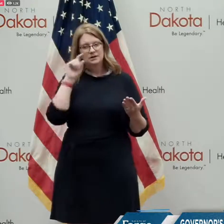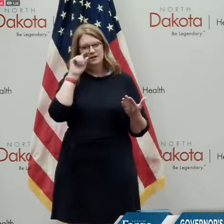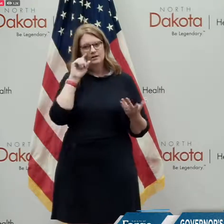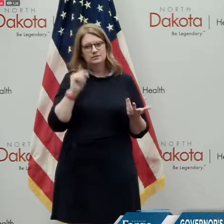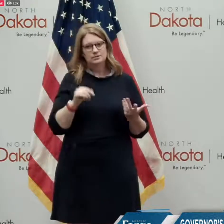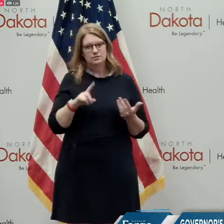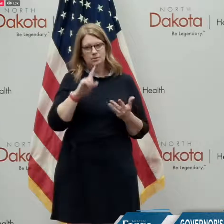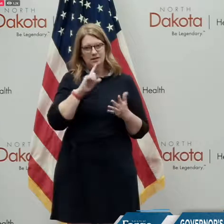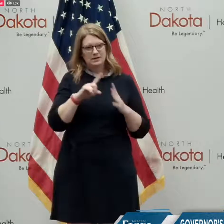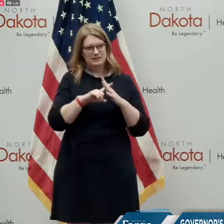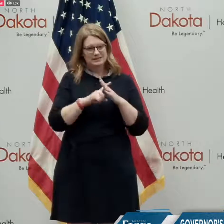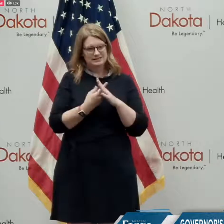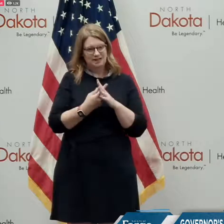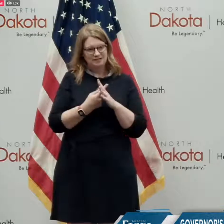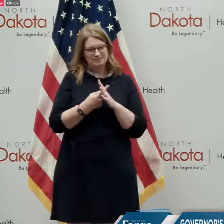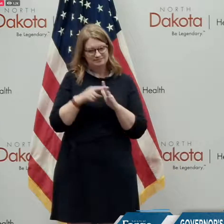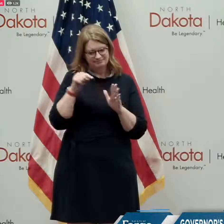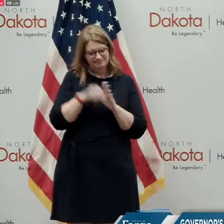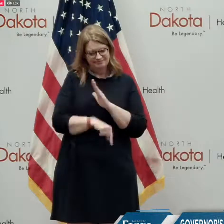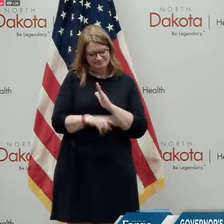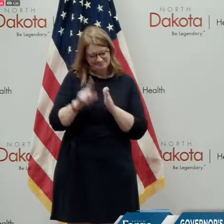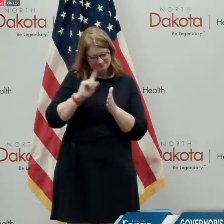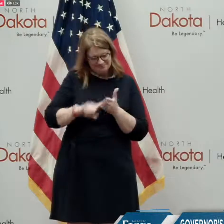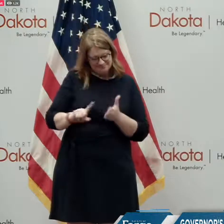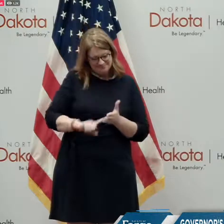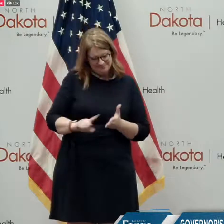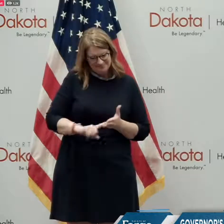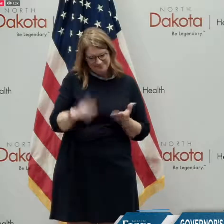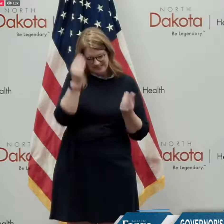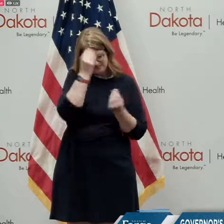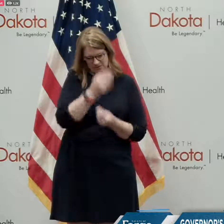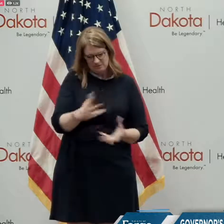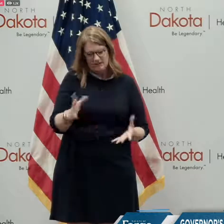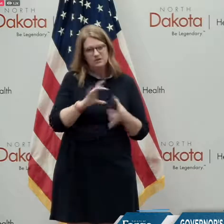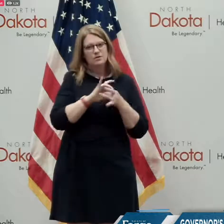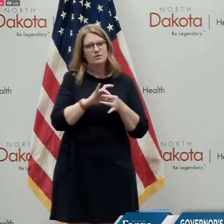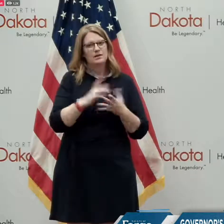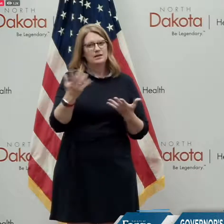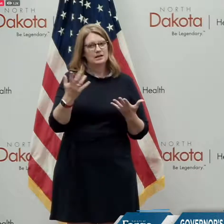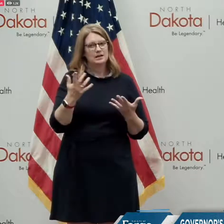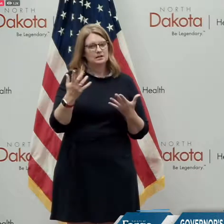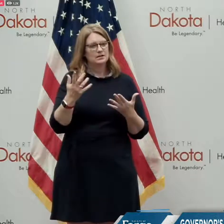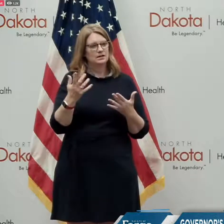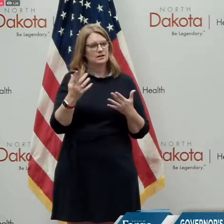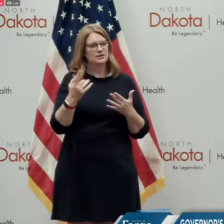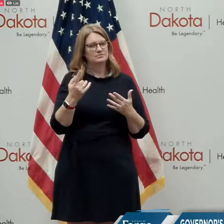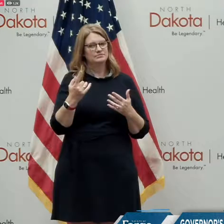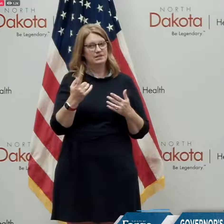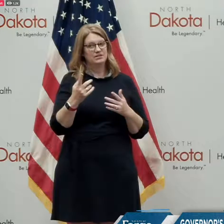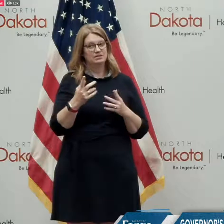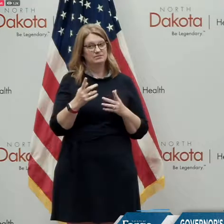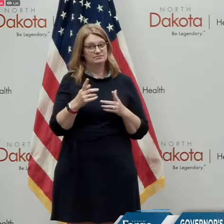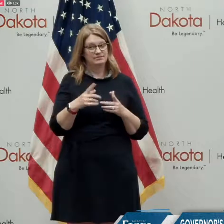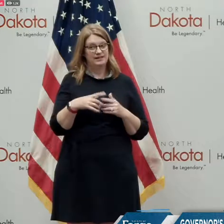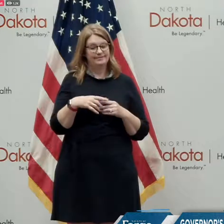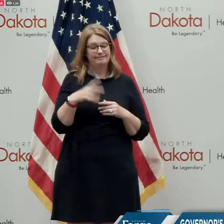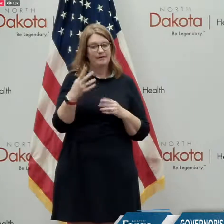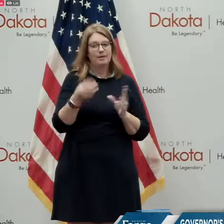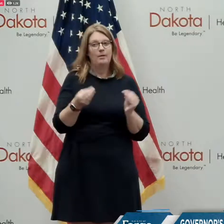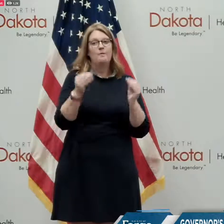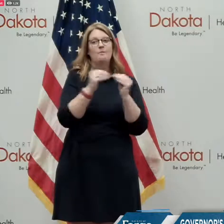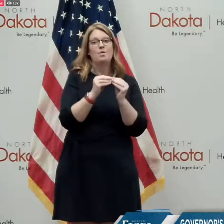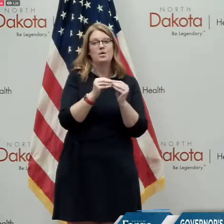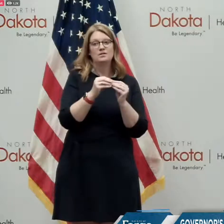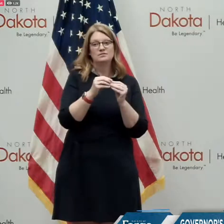dig in some more in the data about any correlation between higher prevalence in a county and the increasing